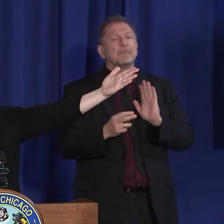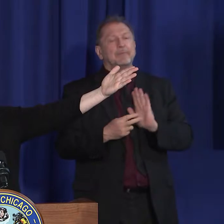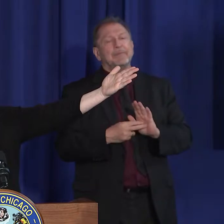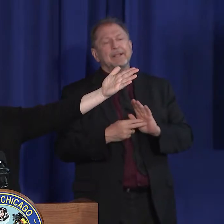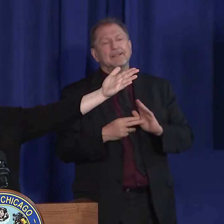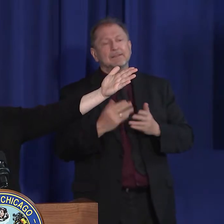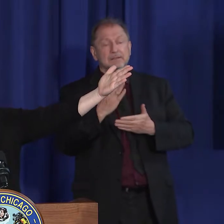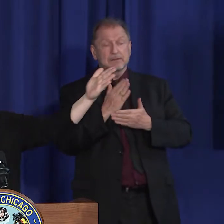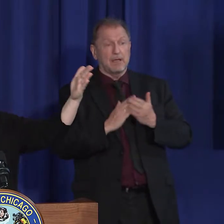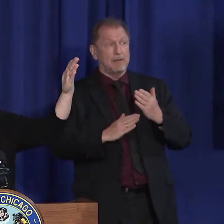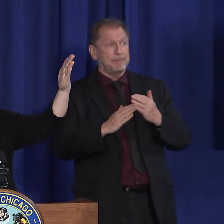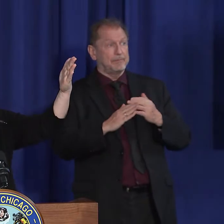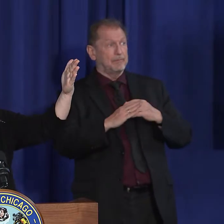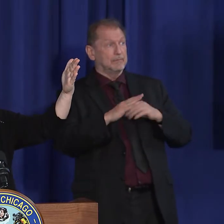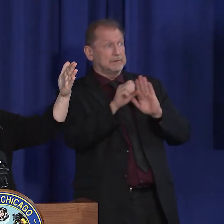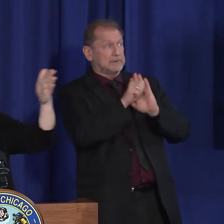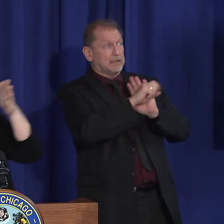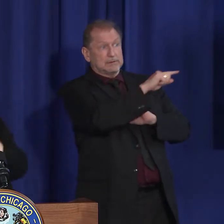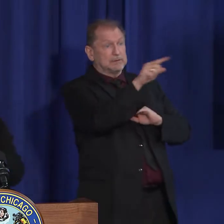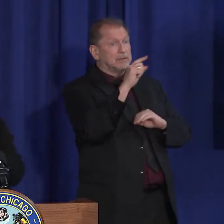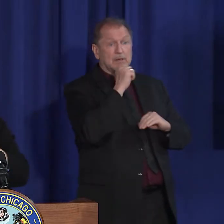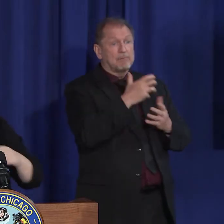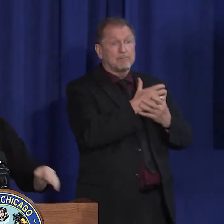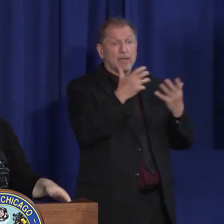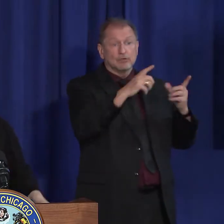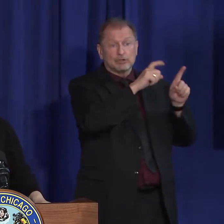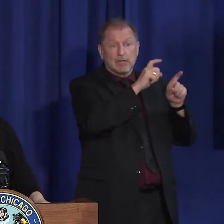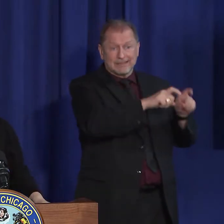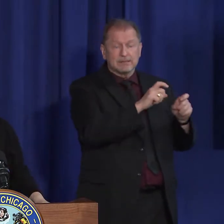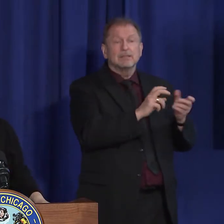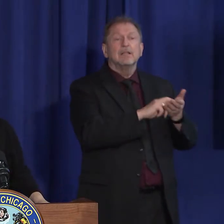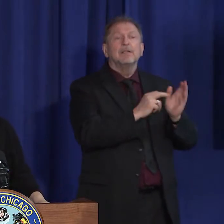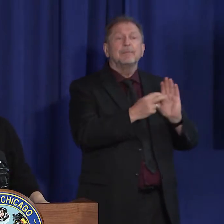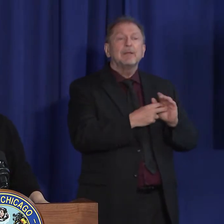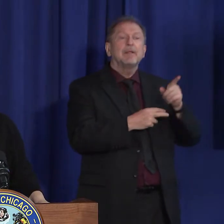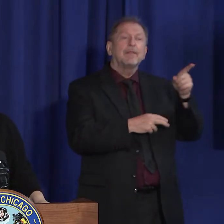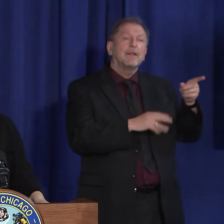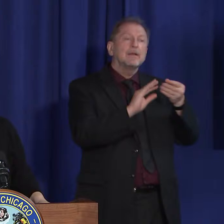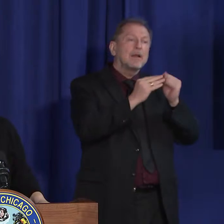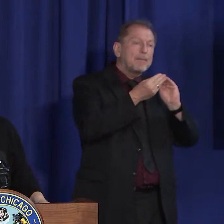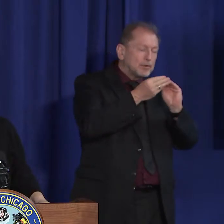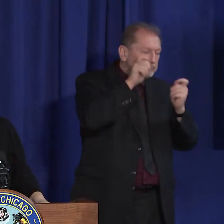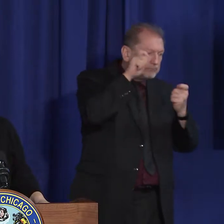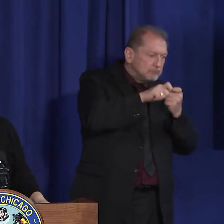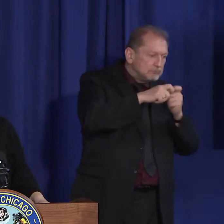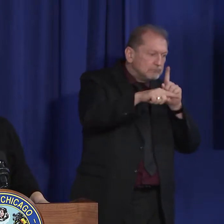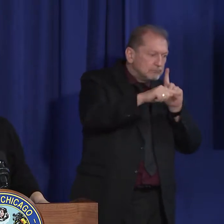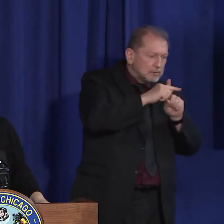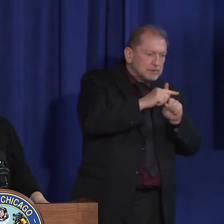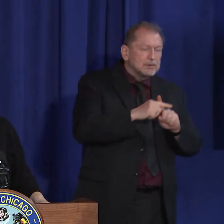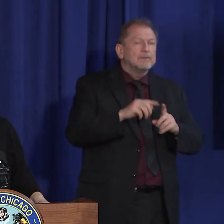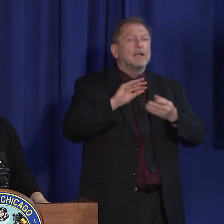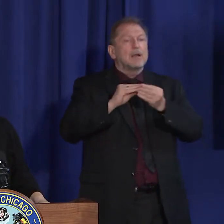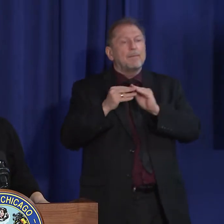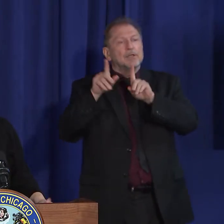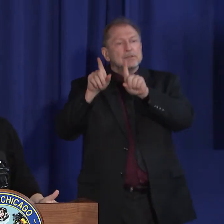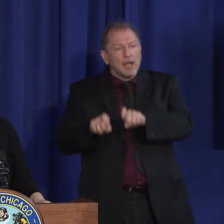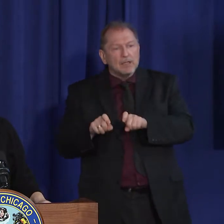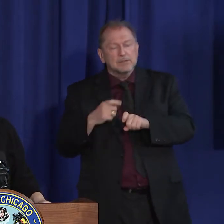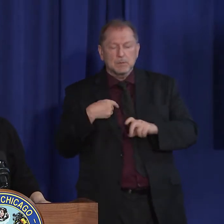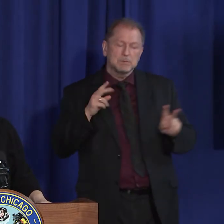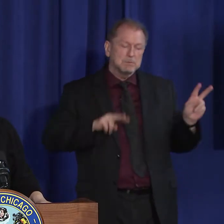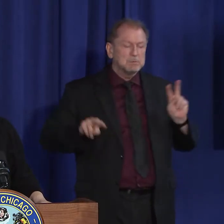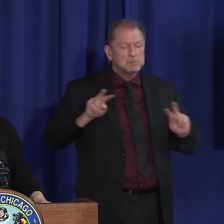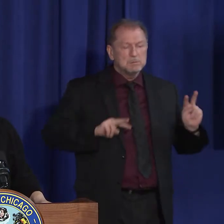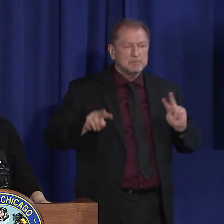parts in the country that don't test a whole lot, so their positivity is higher, but their cases may be lower. We'll be looking at this like we do influenza is my expectation. So,